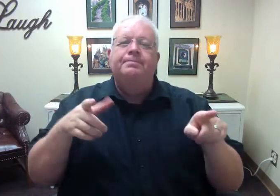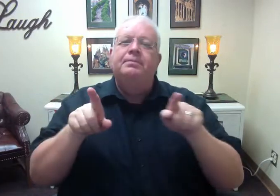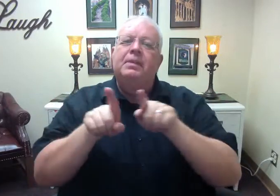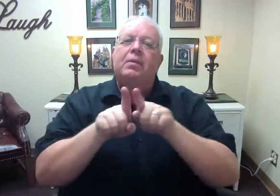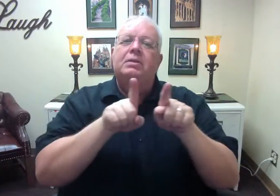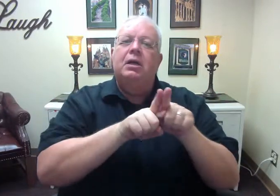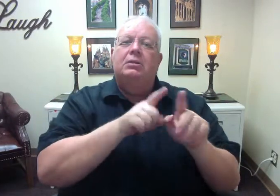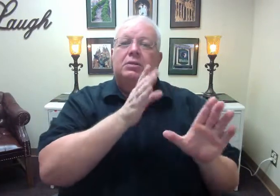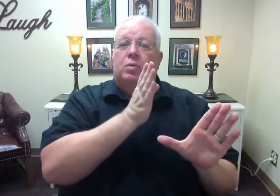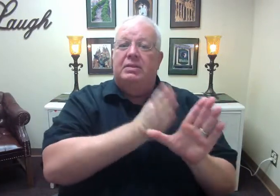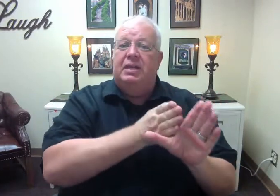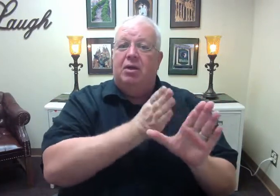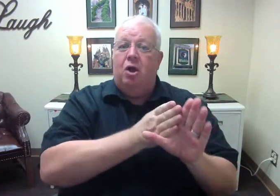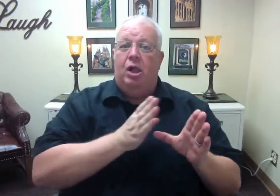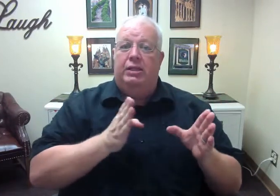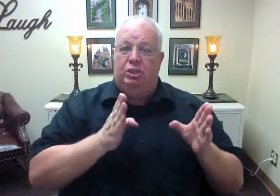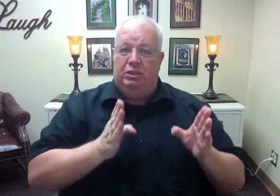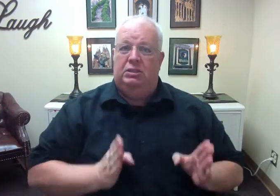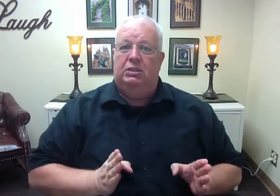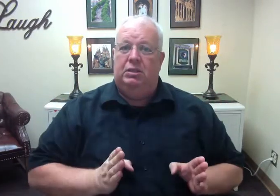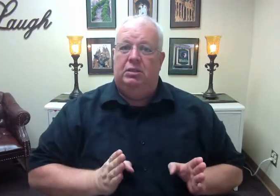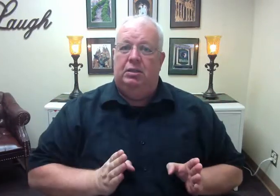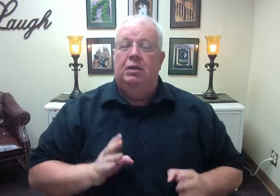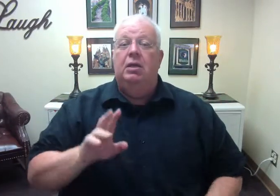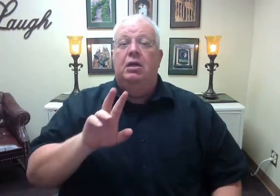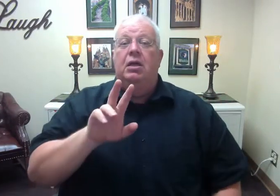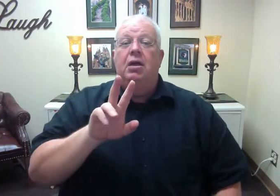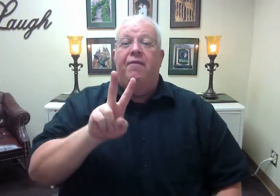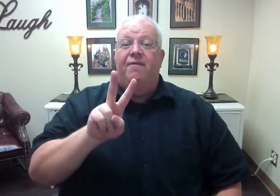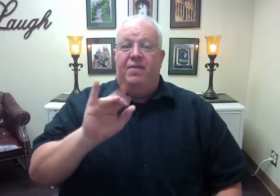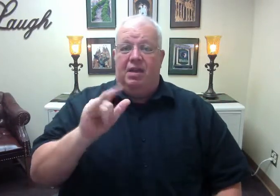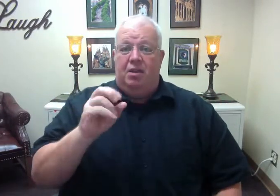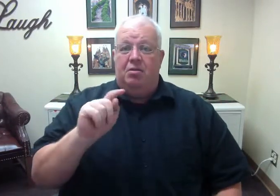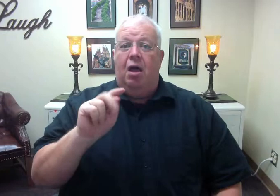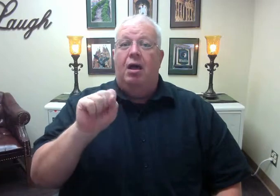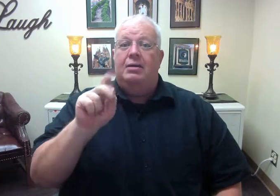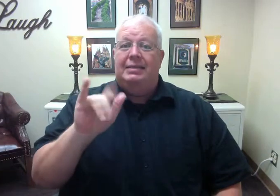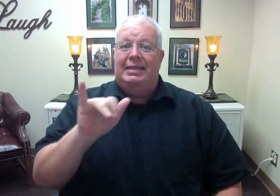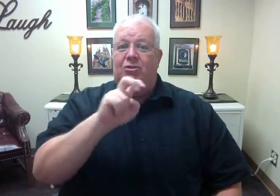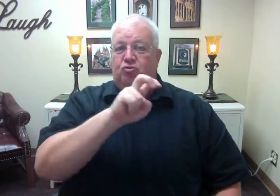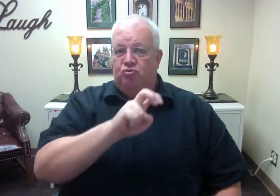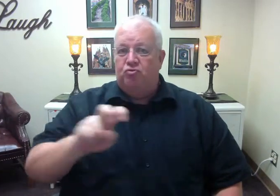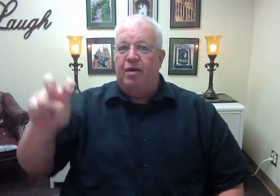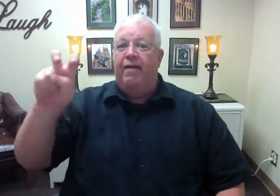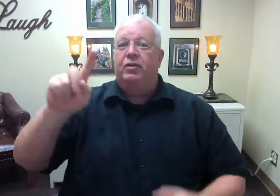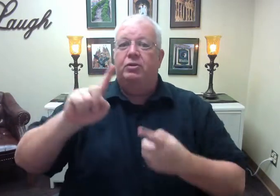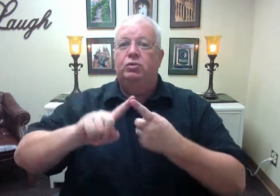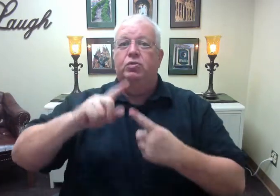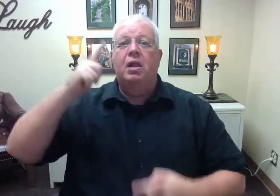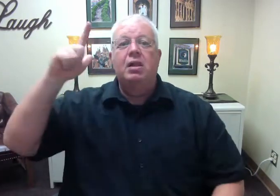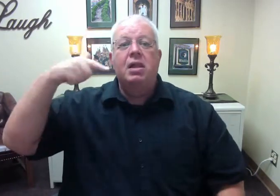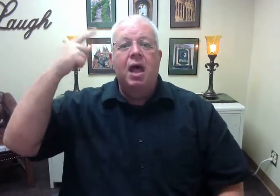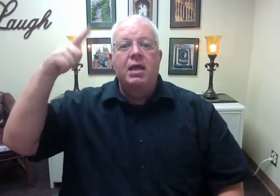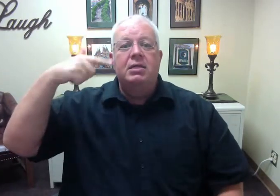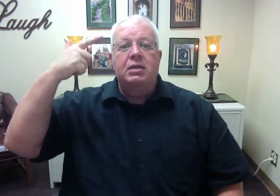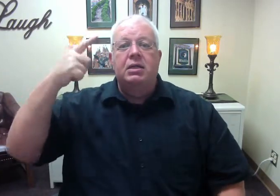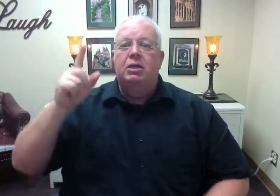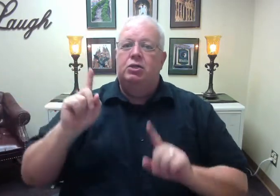Vygotsky traveled to London to attend a conference on deaf education. This was the